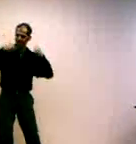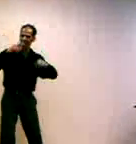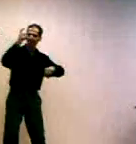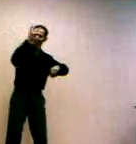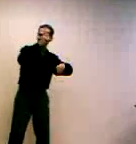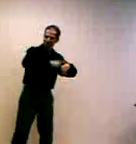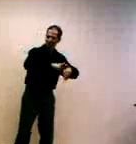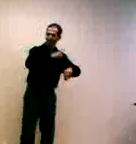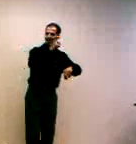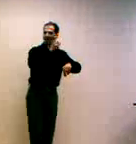Come.